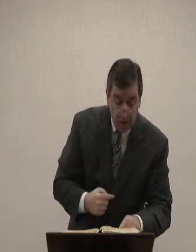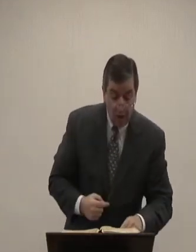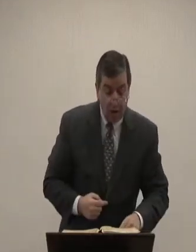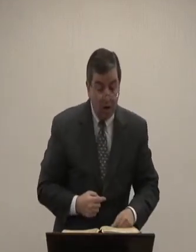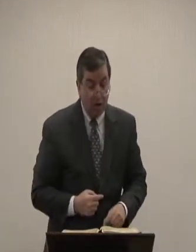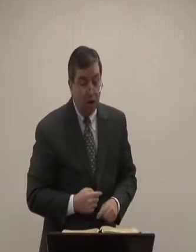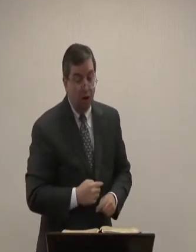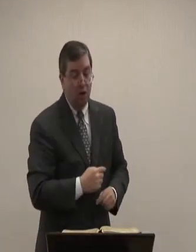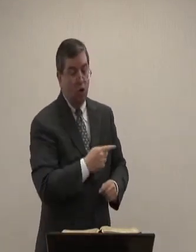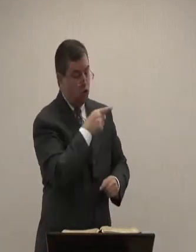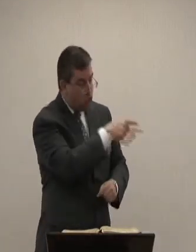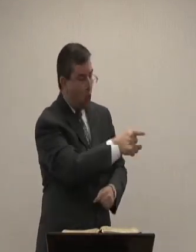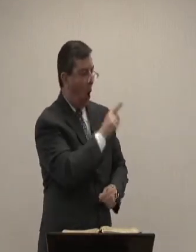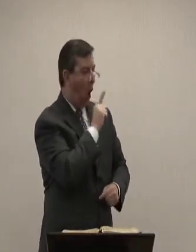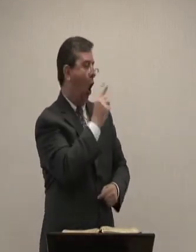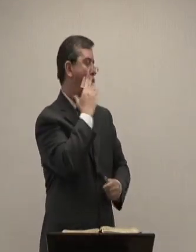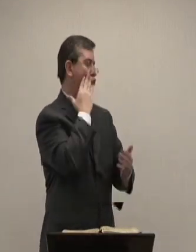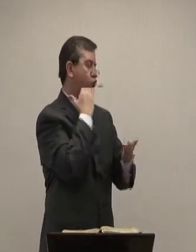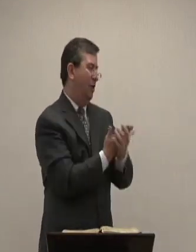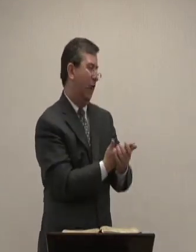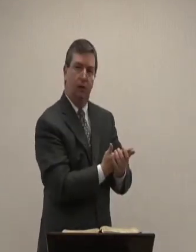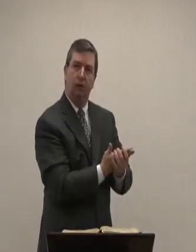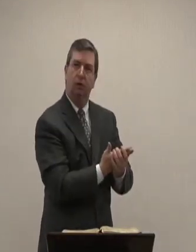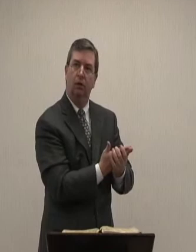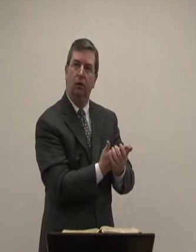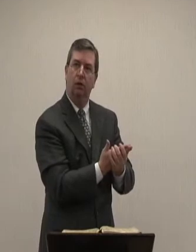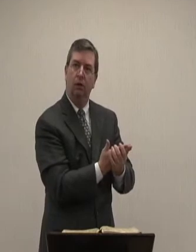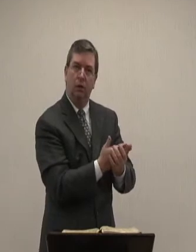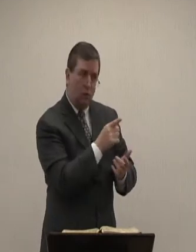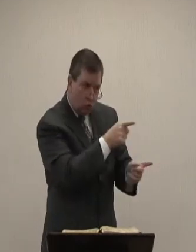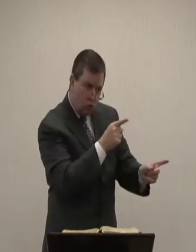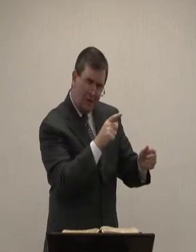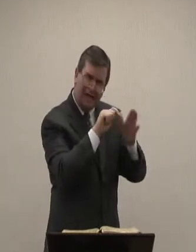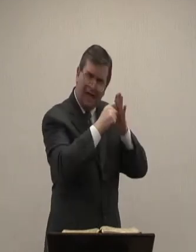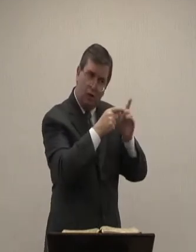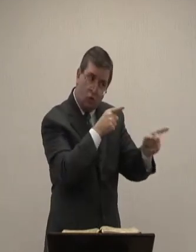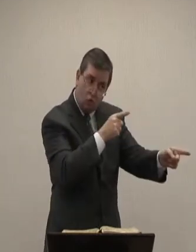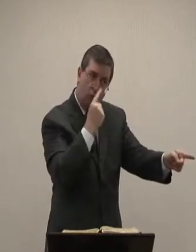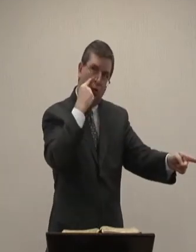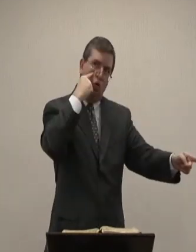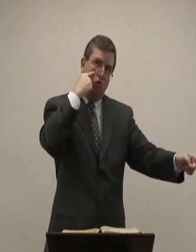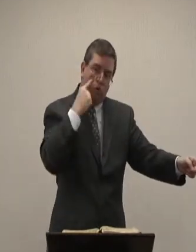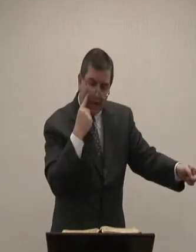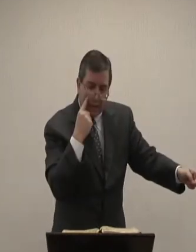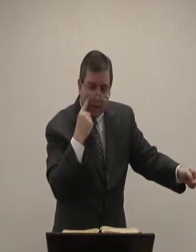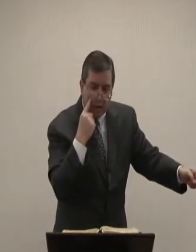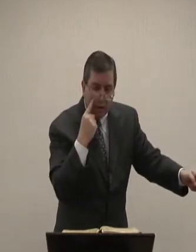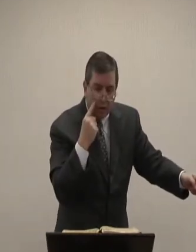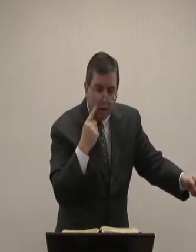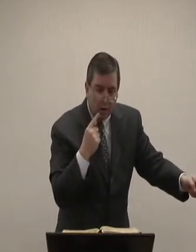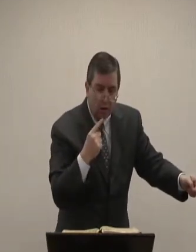nations and preach the gospel. And told them that you are a witness. You are witnesses